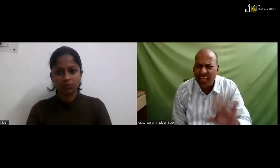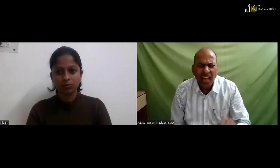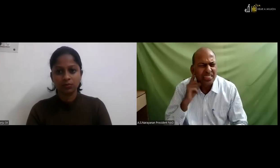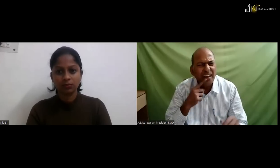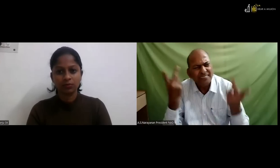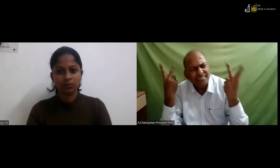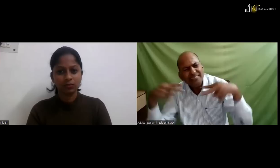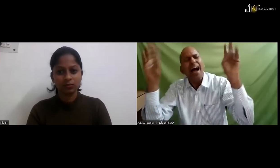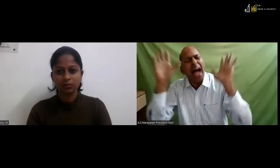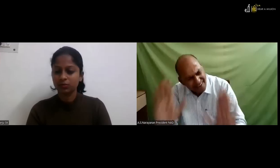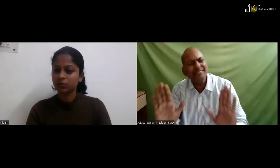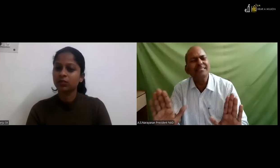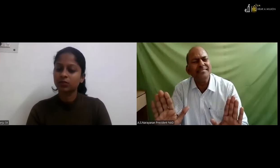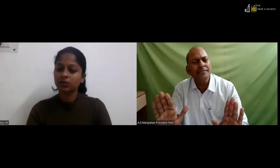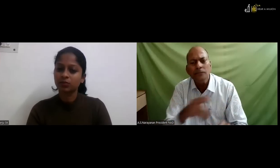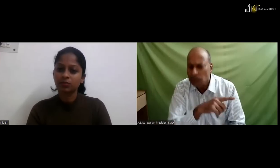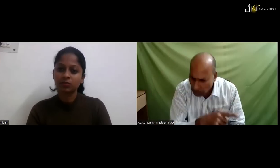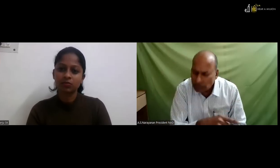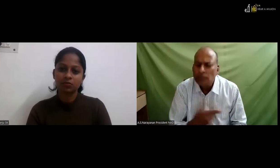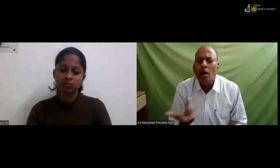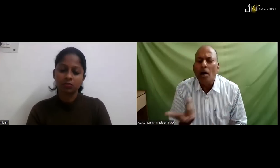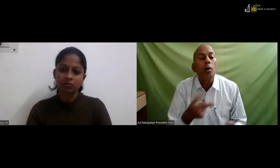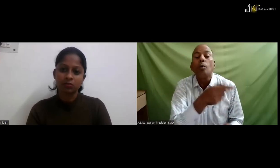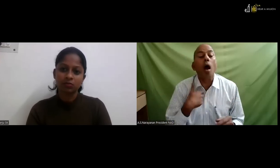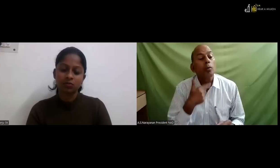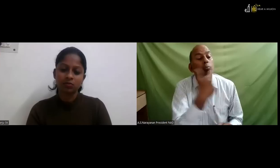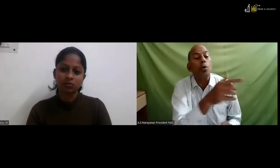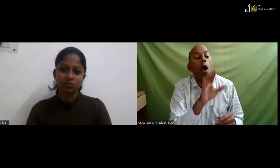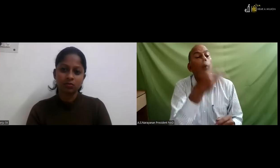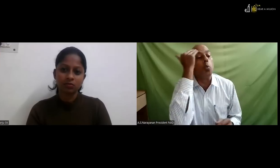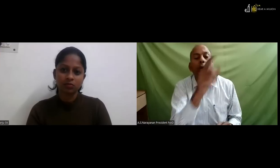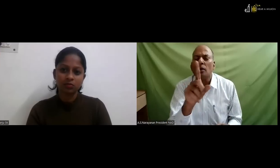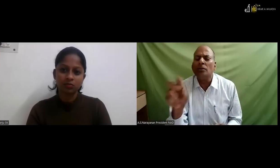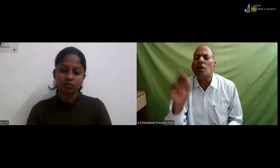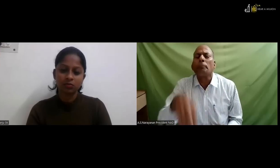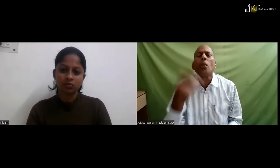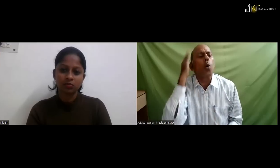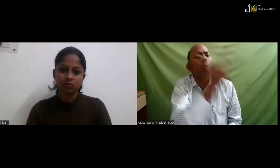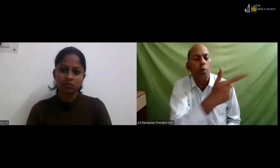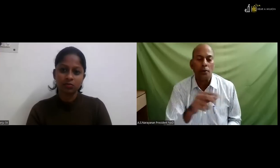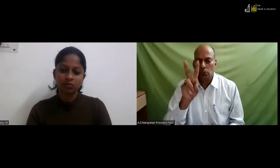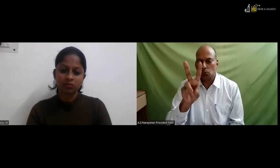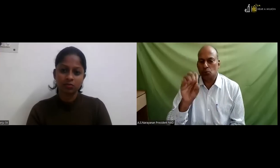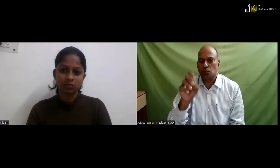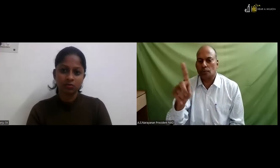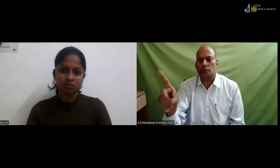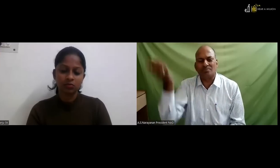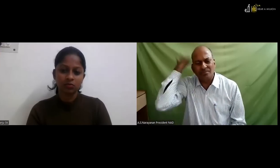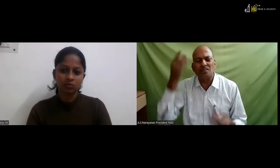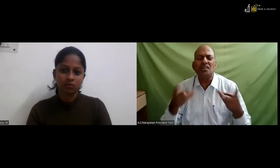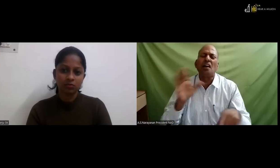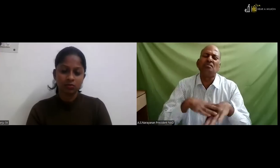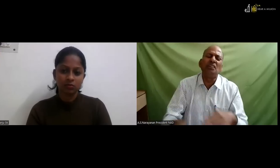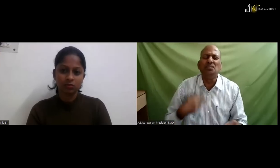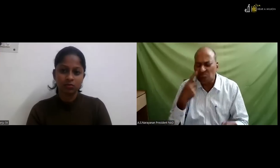200 people who are using sign language, but I assure them that no, there are many people. So I just thought that how did you came to know